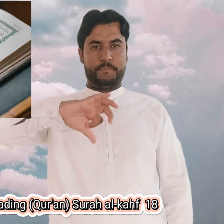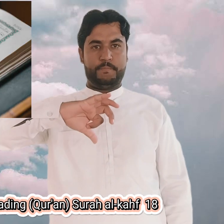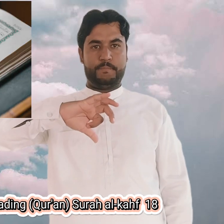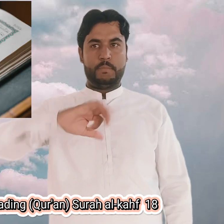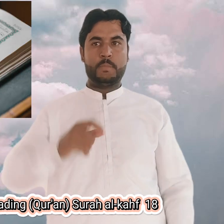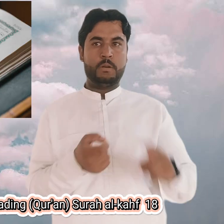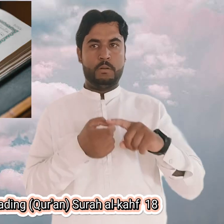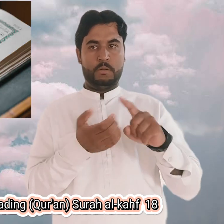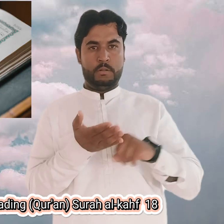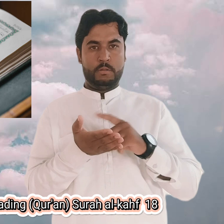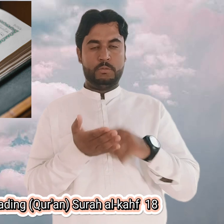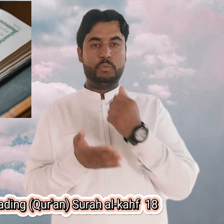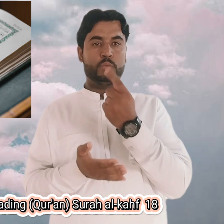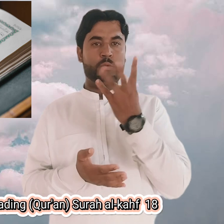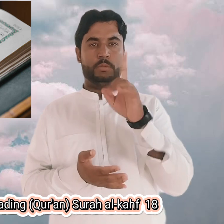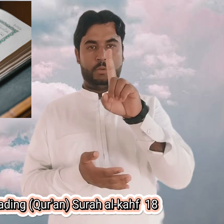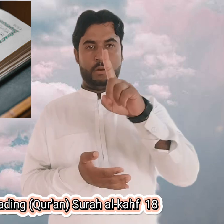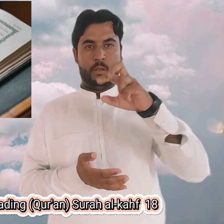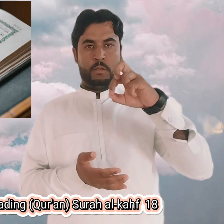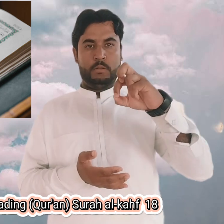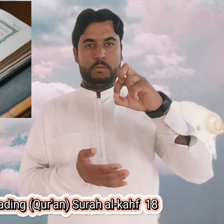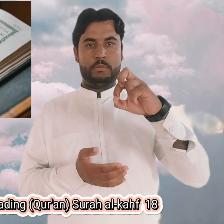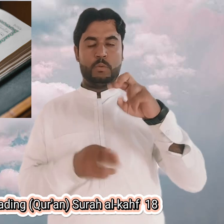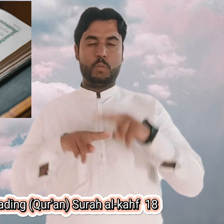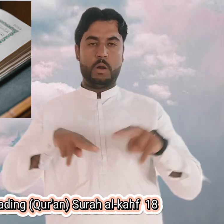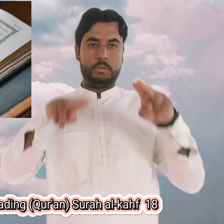Number nine, reading Quran Surah Kaf.